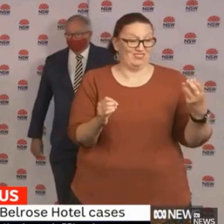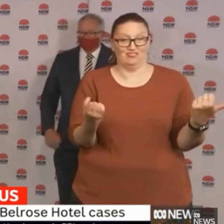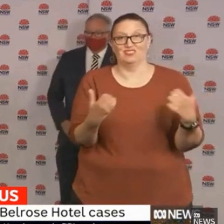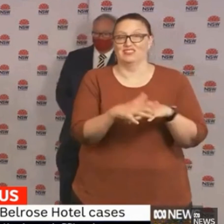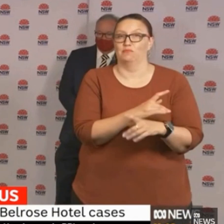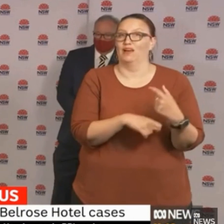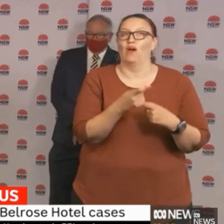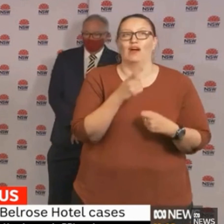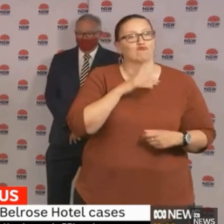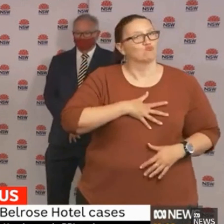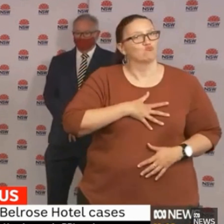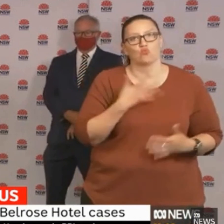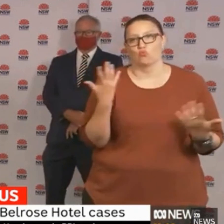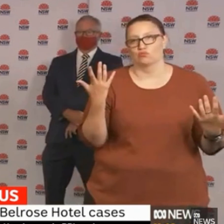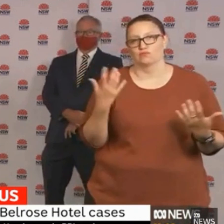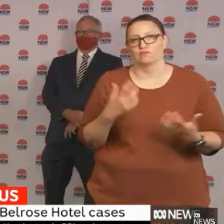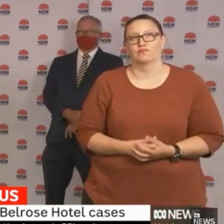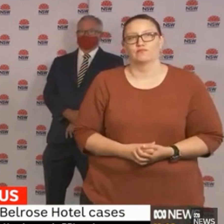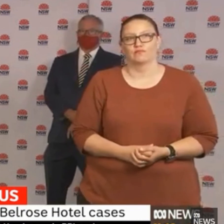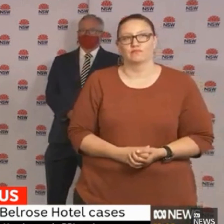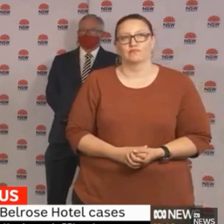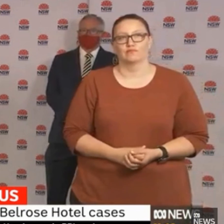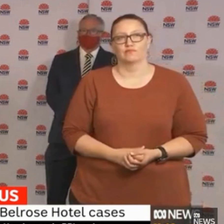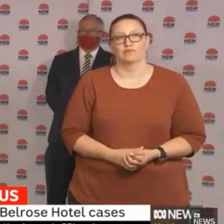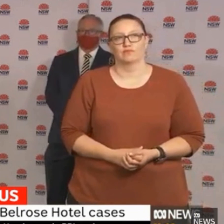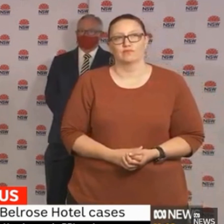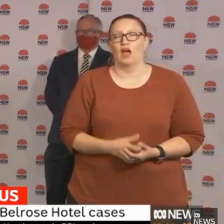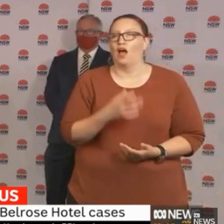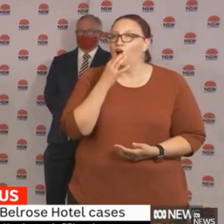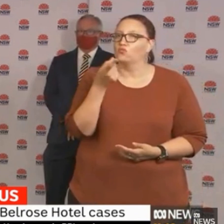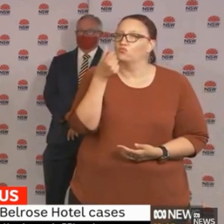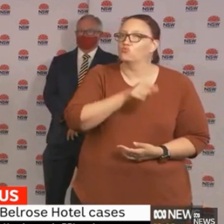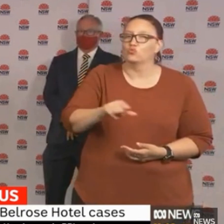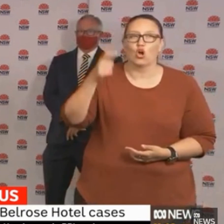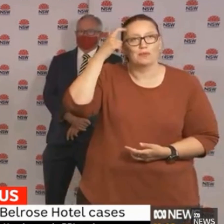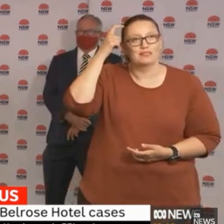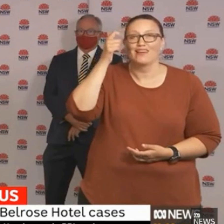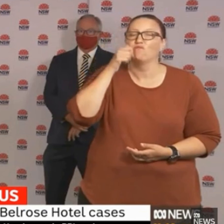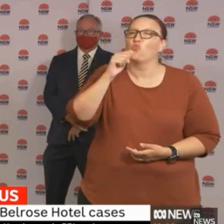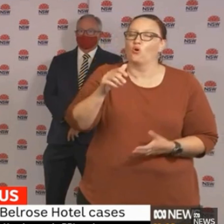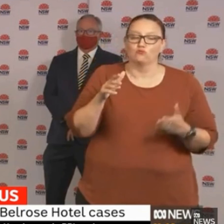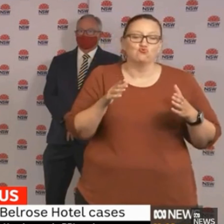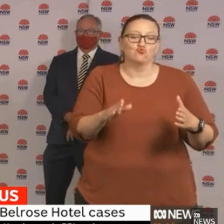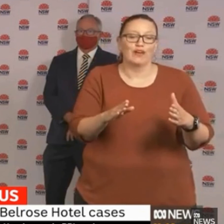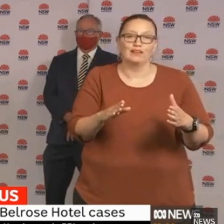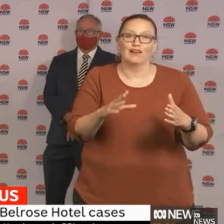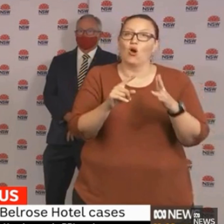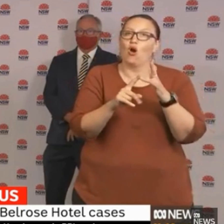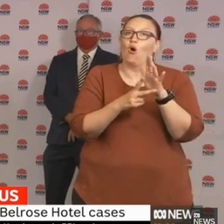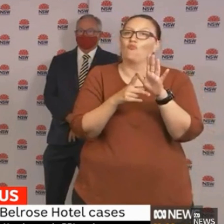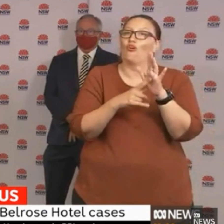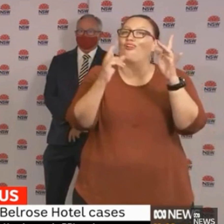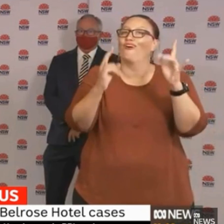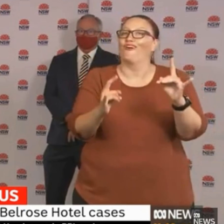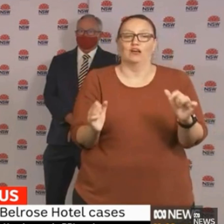form big groups. We don't want to see any of that. But we just ask you to exercise common sense. If there's an oval at the end of your street which people normally go to and you